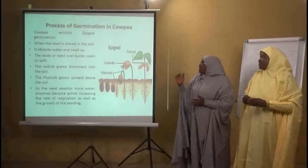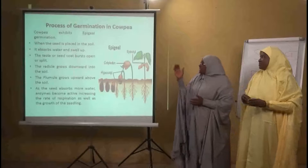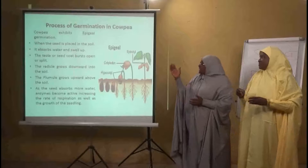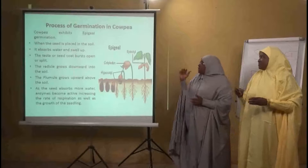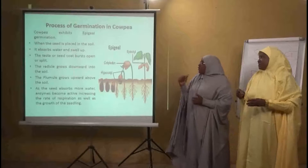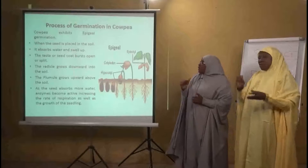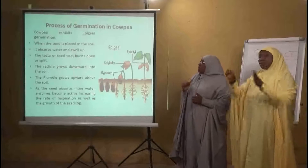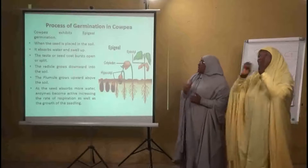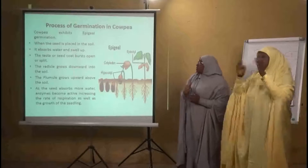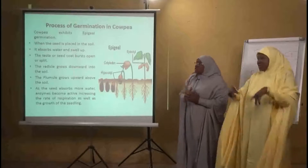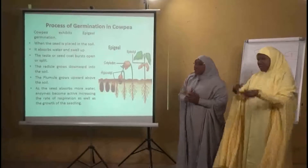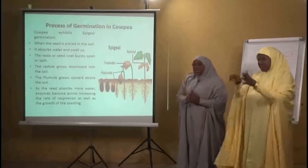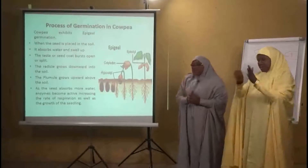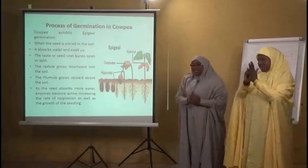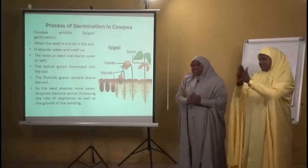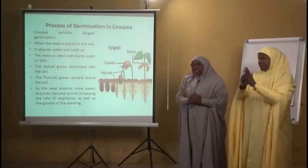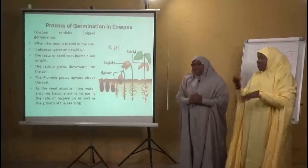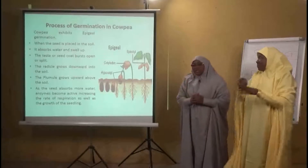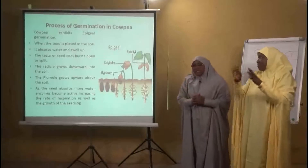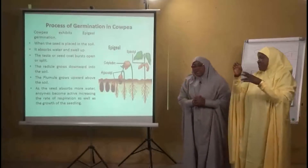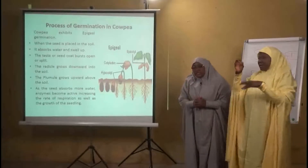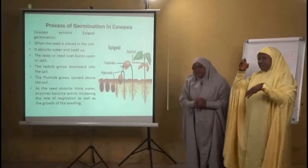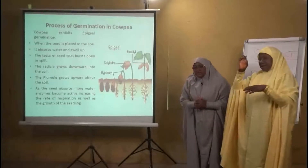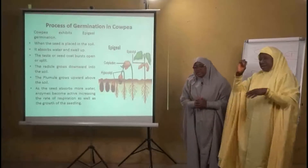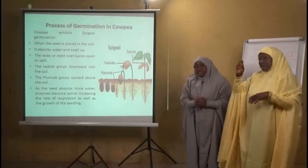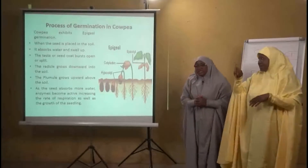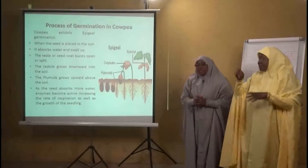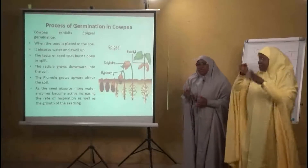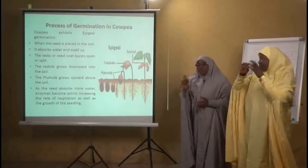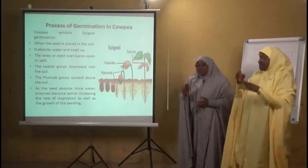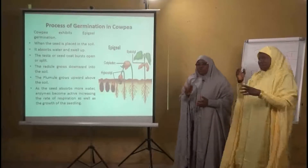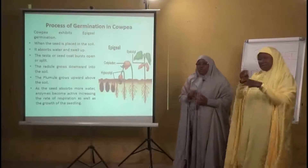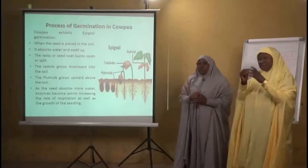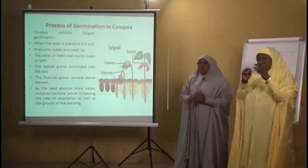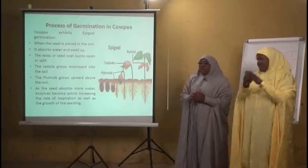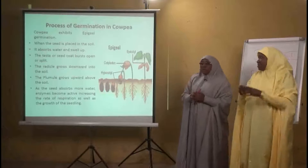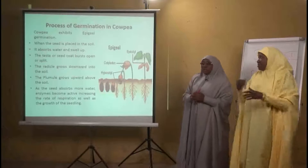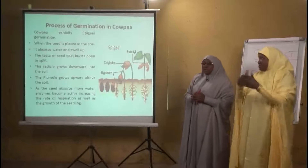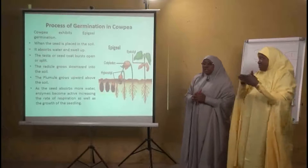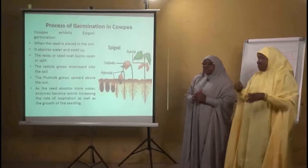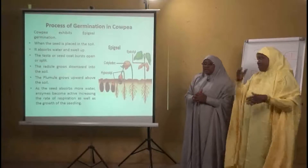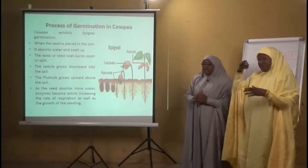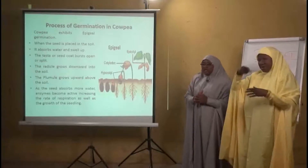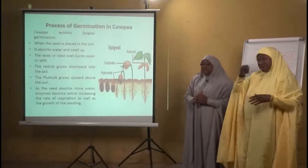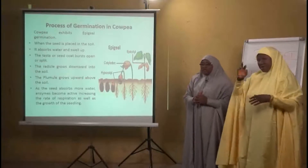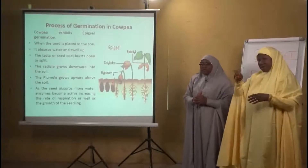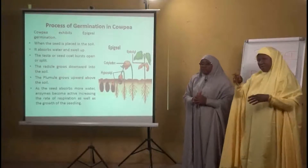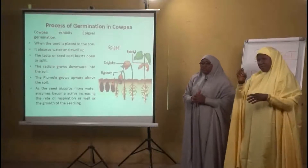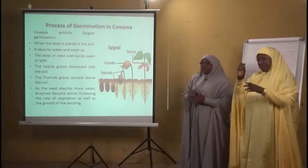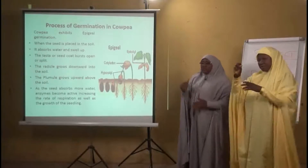at example of Hypogeal germination in bean seedling before Hypogeal